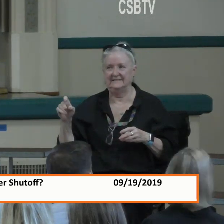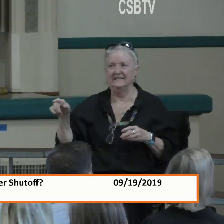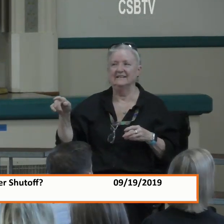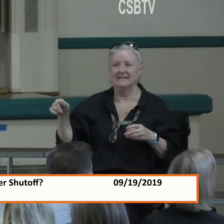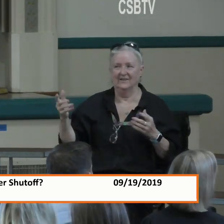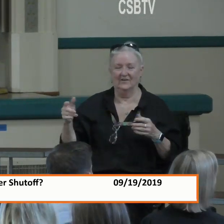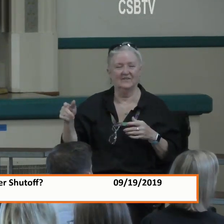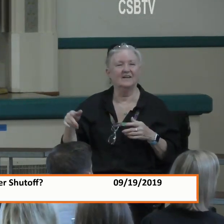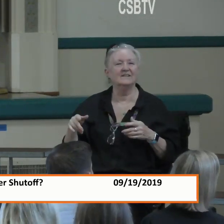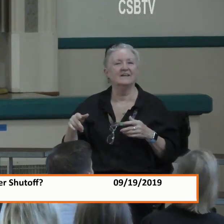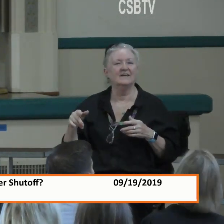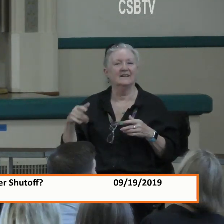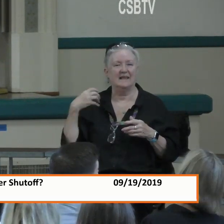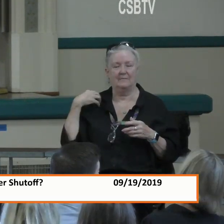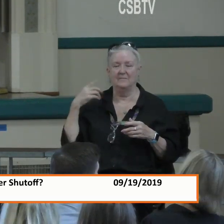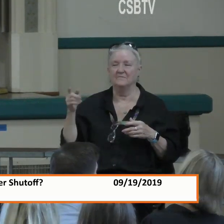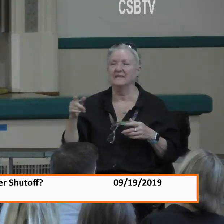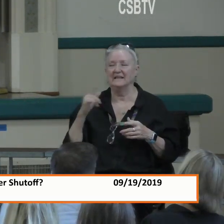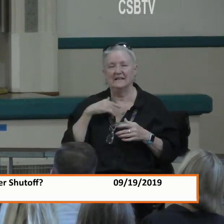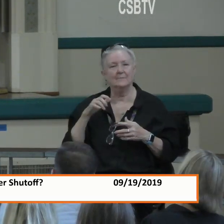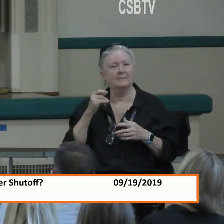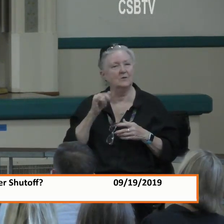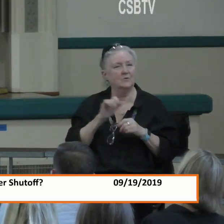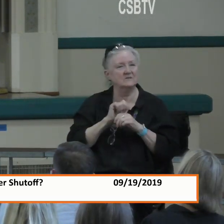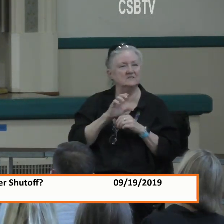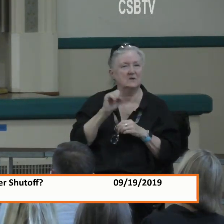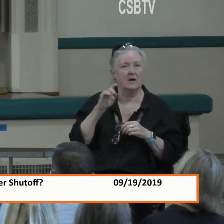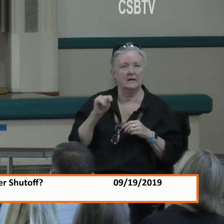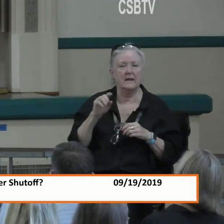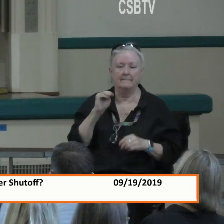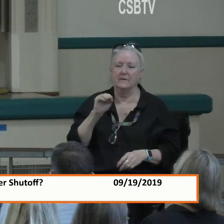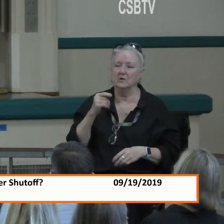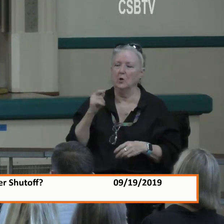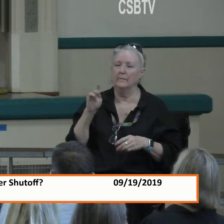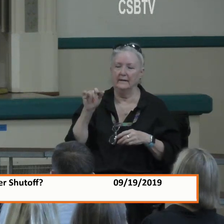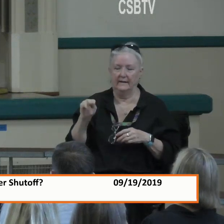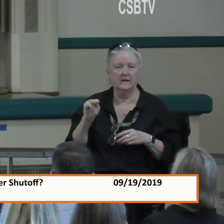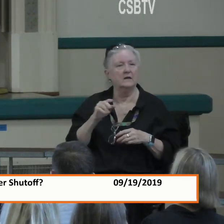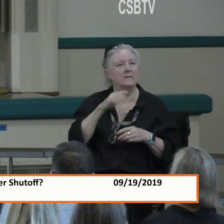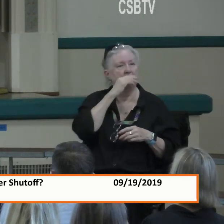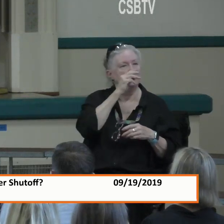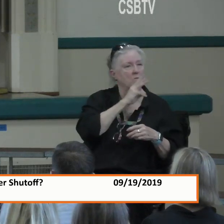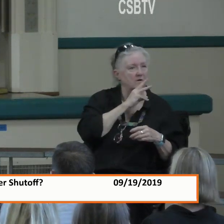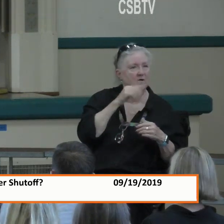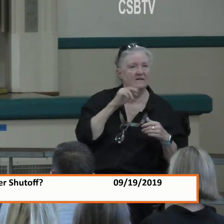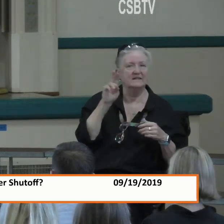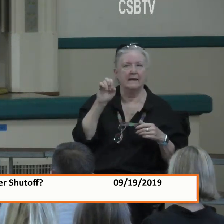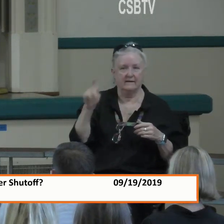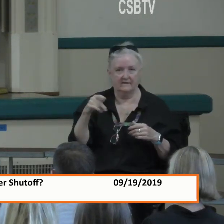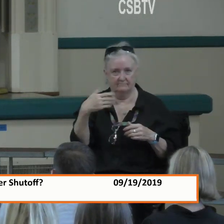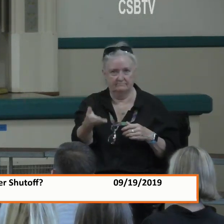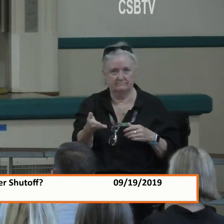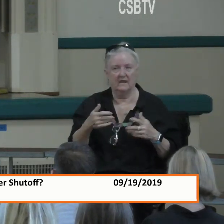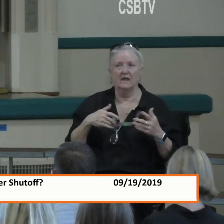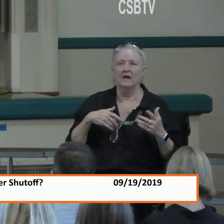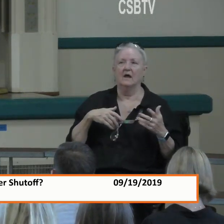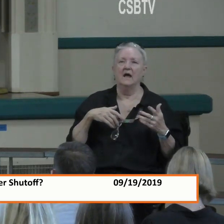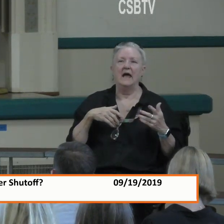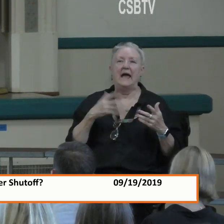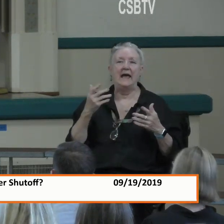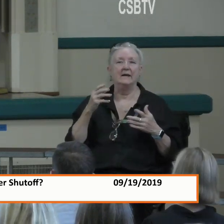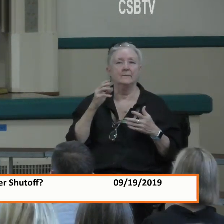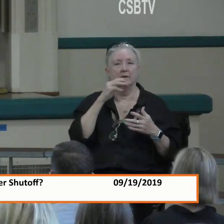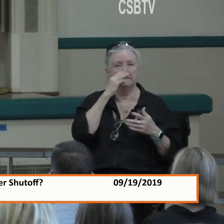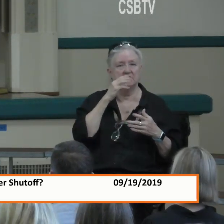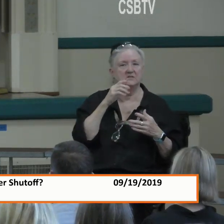Public Works, we have Scott McGulpin. Montecito Water, we have Nick Turner here tonight. And